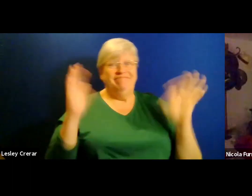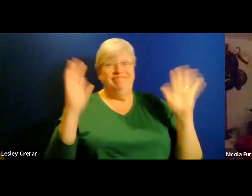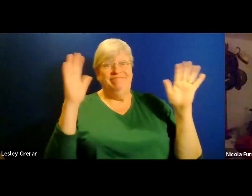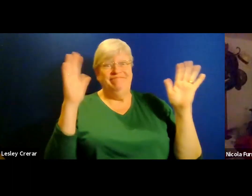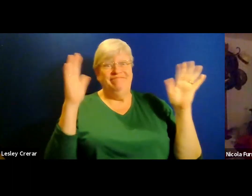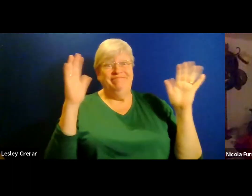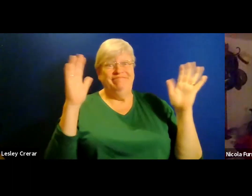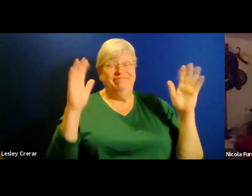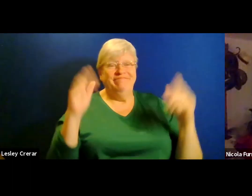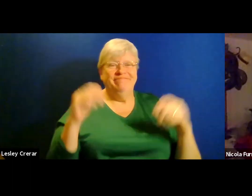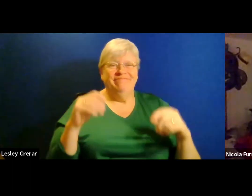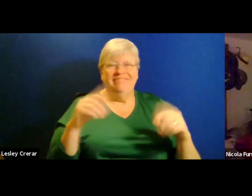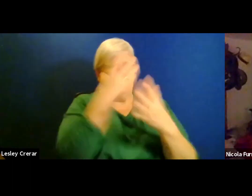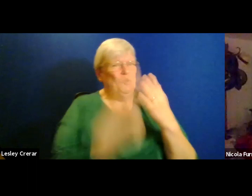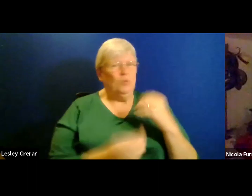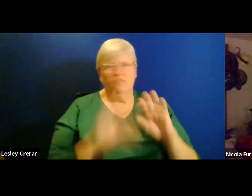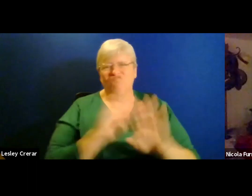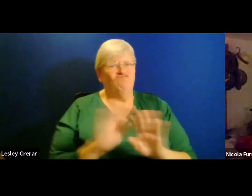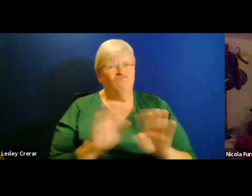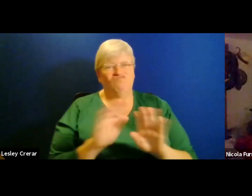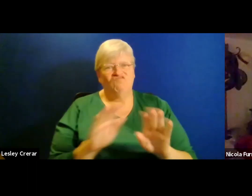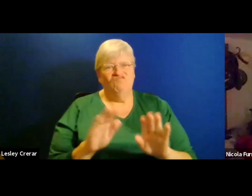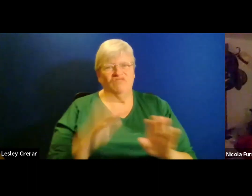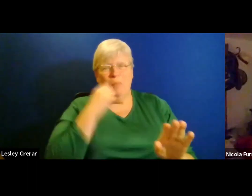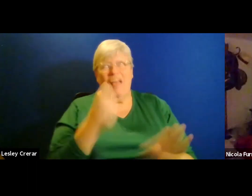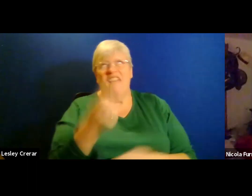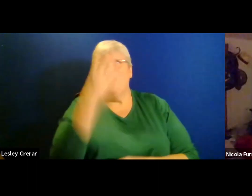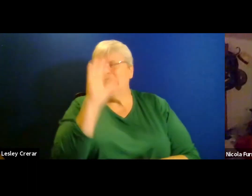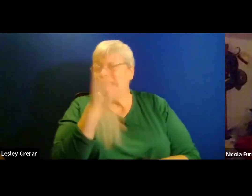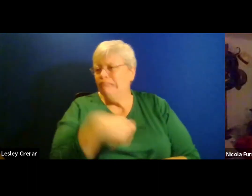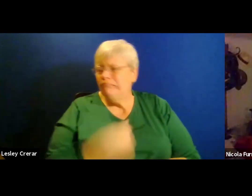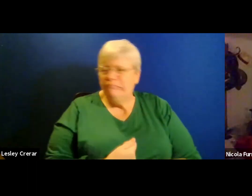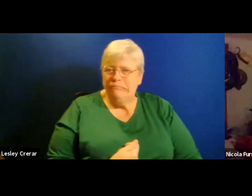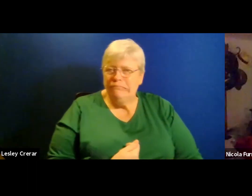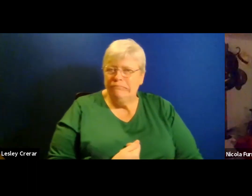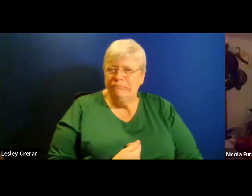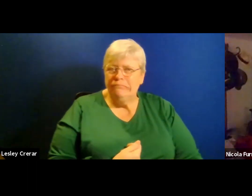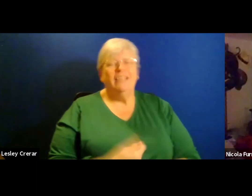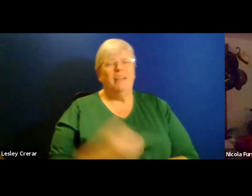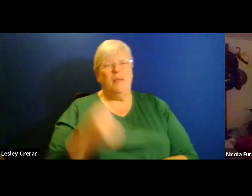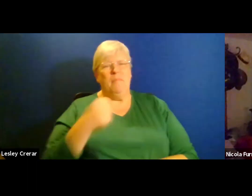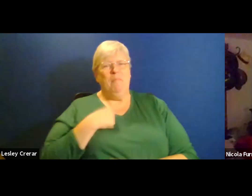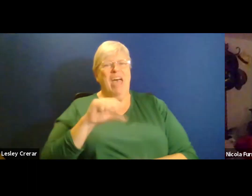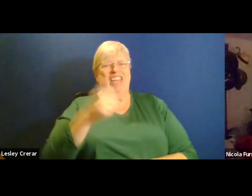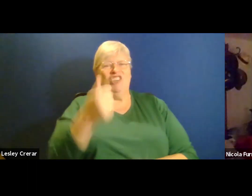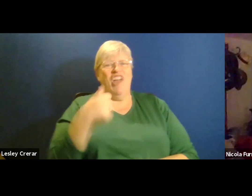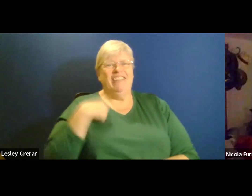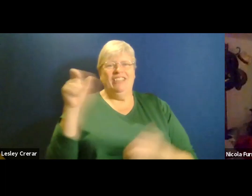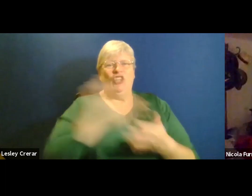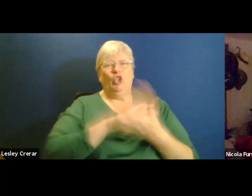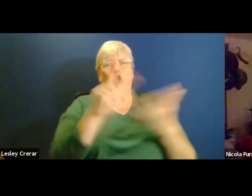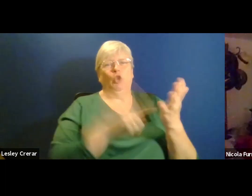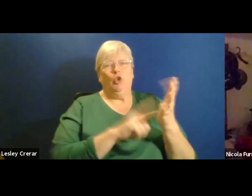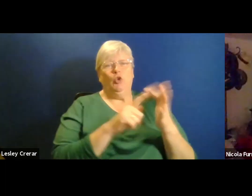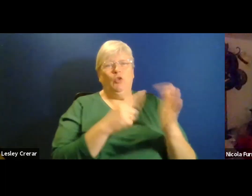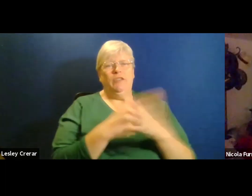waving, nae droonin', black affronted. My shotty on the shoot,